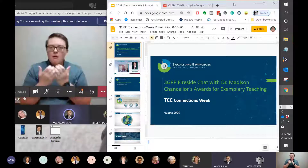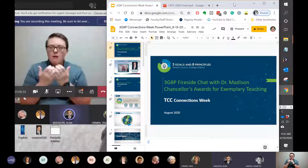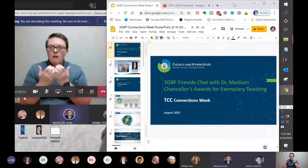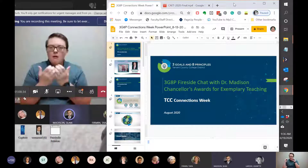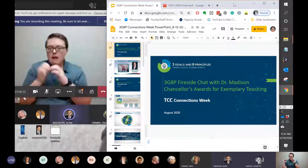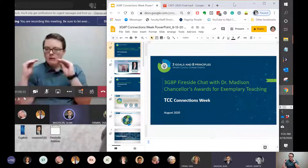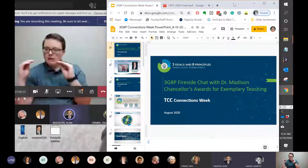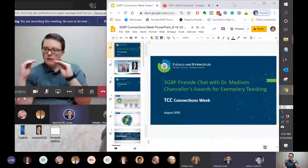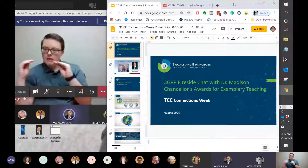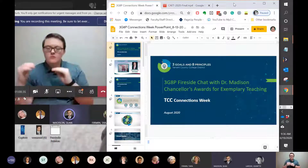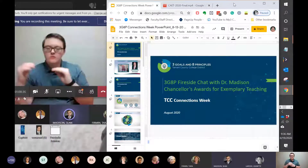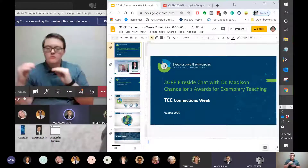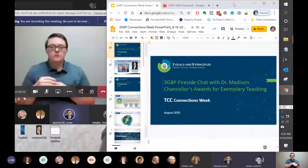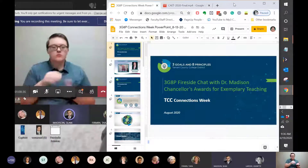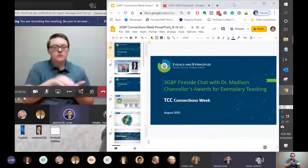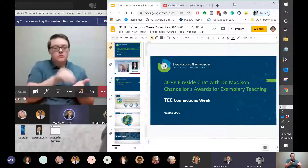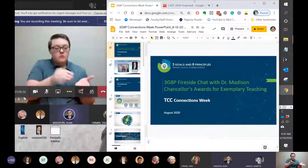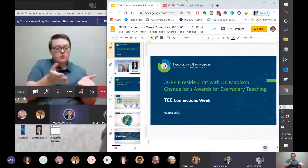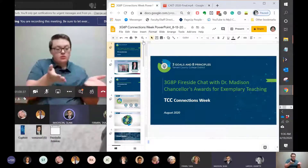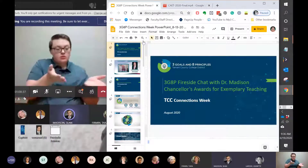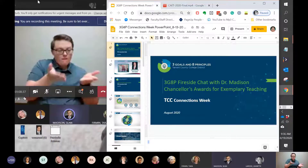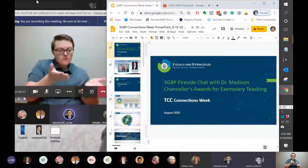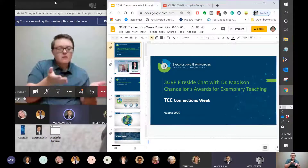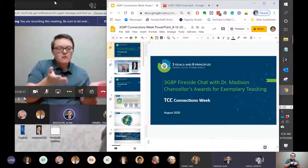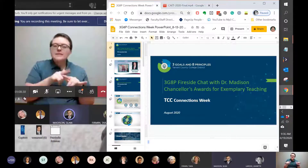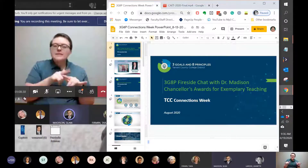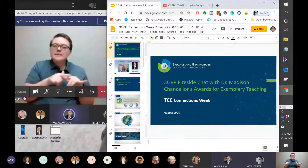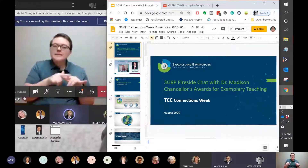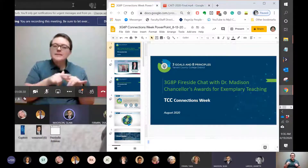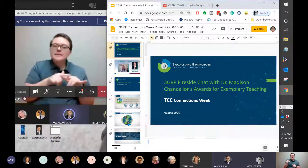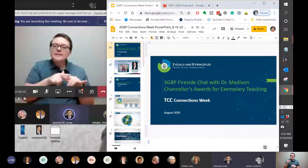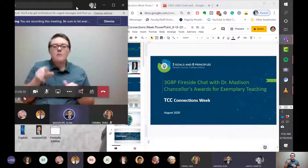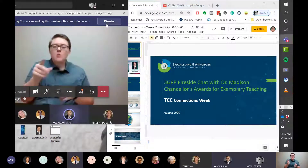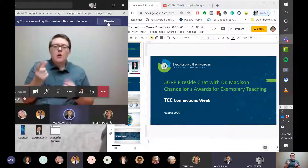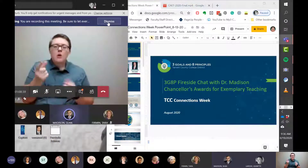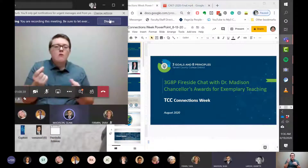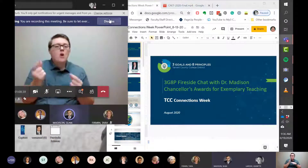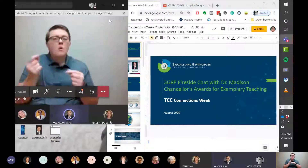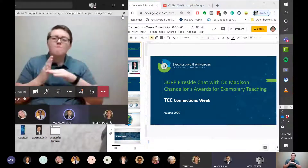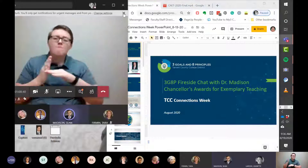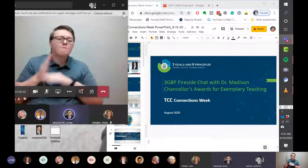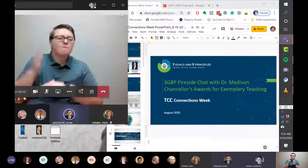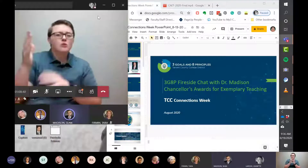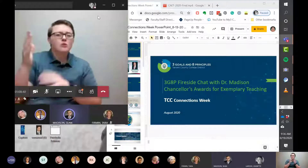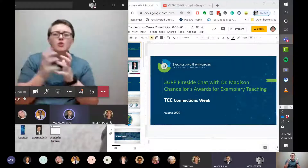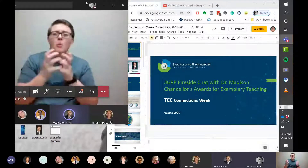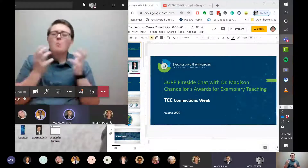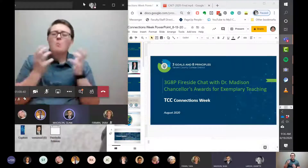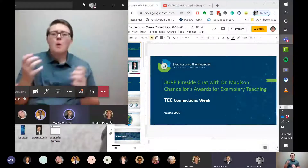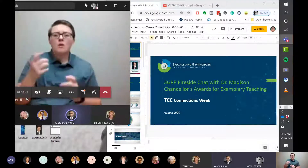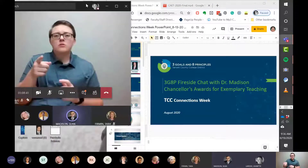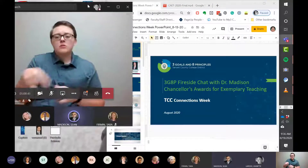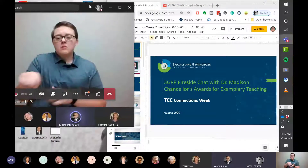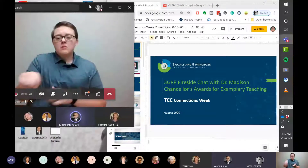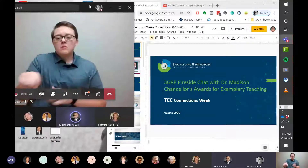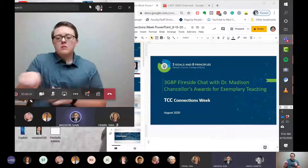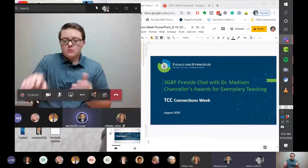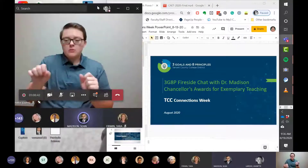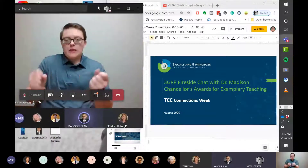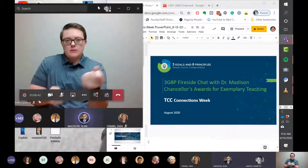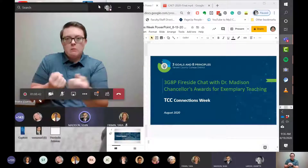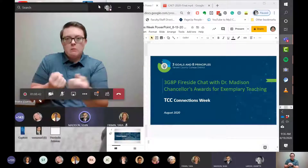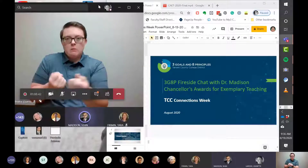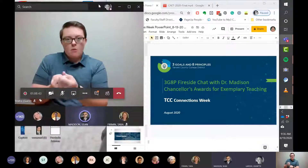students, but at the same time, you're going above and beyond to support students who need to master both their class